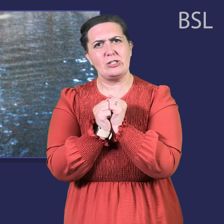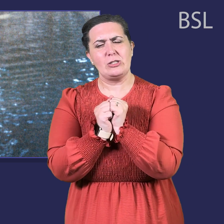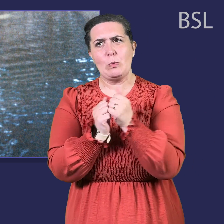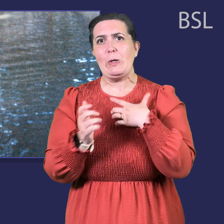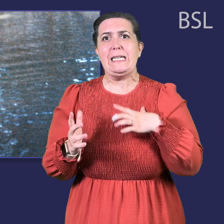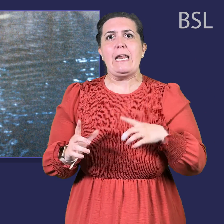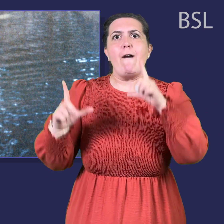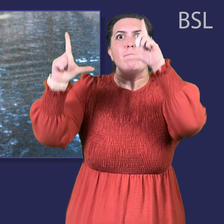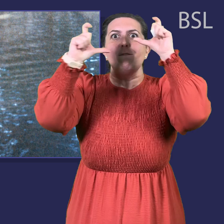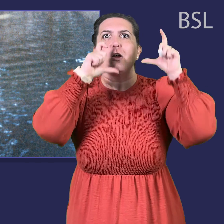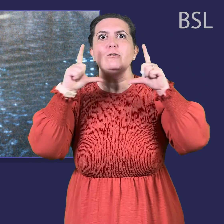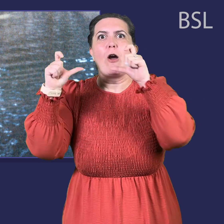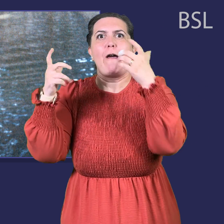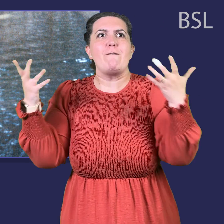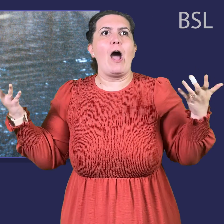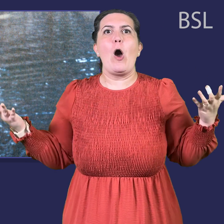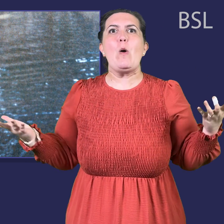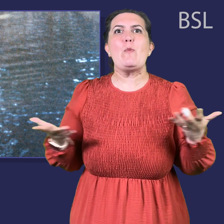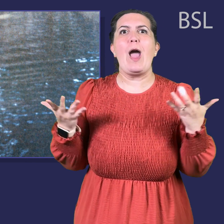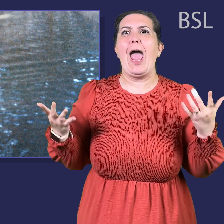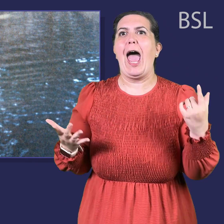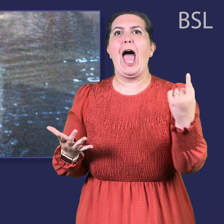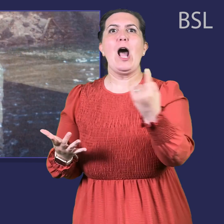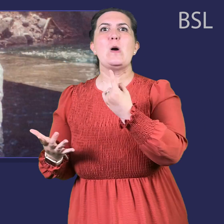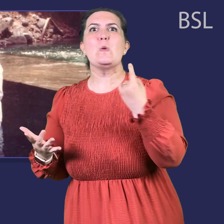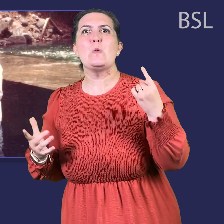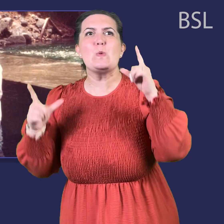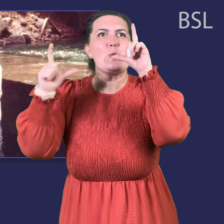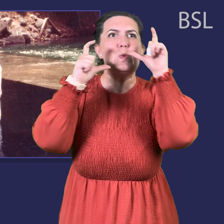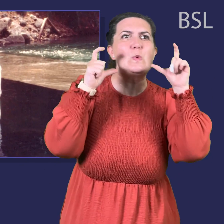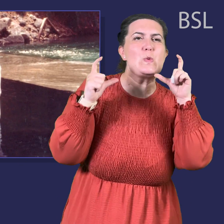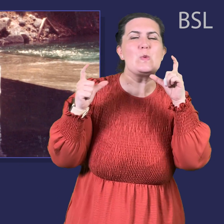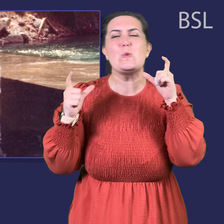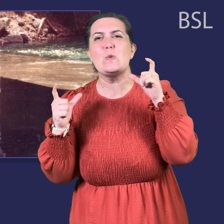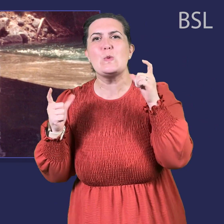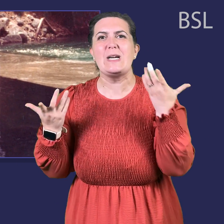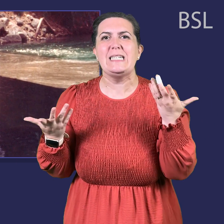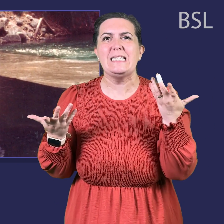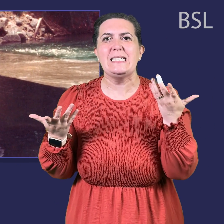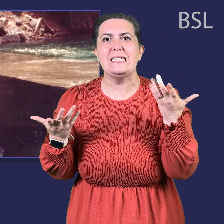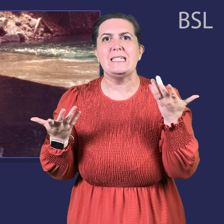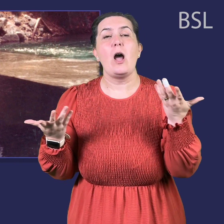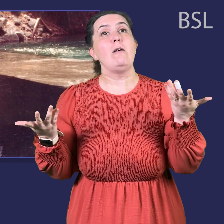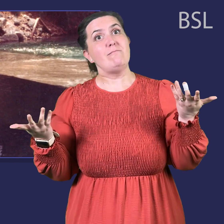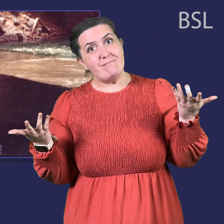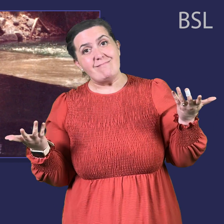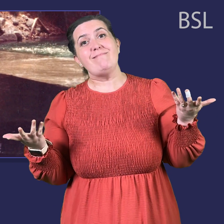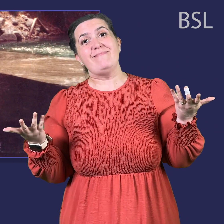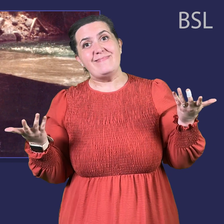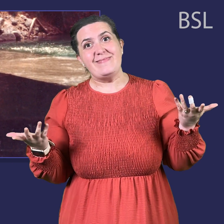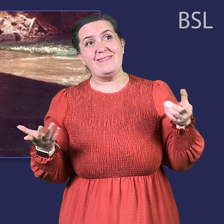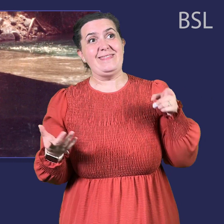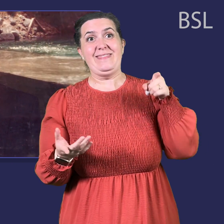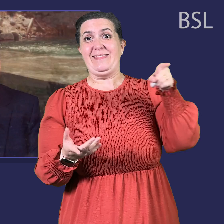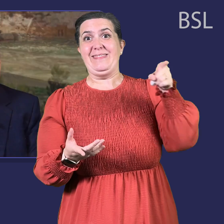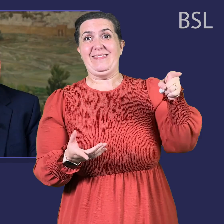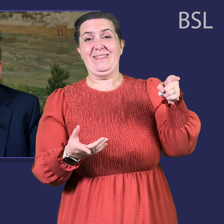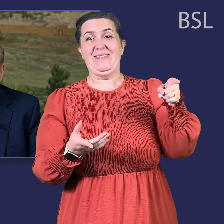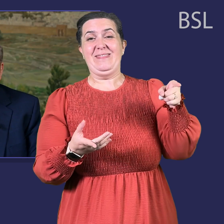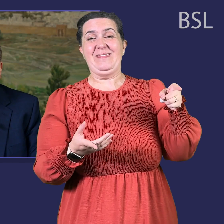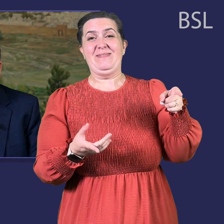precious experience, we needed a photographer to get a photo for the family record. Well,